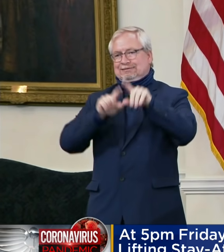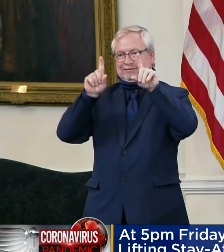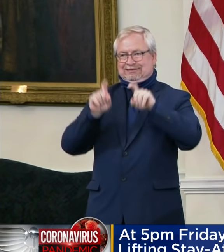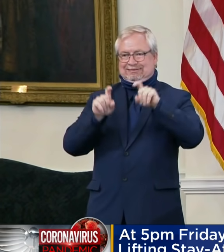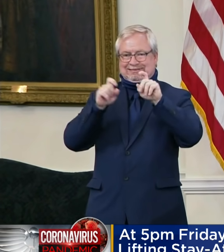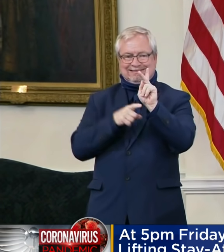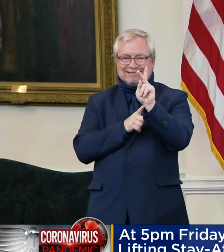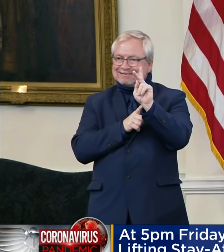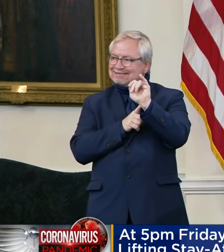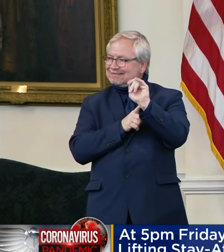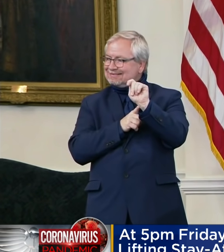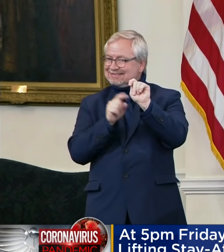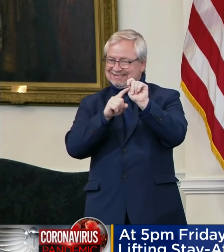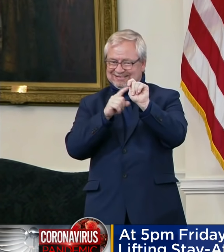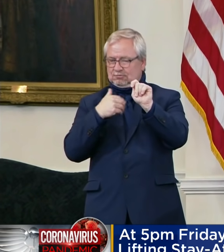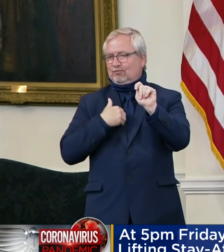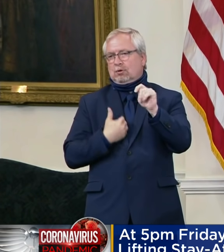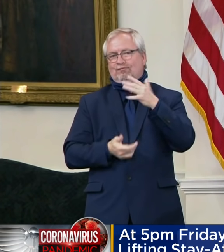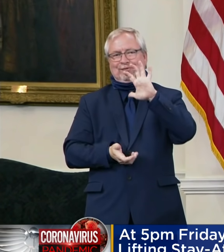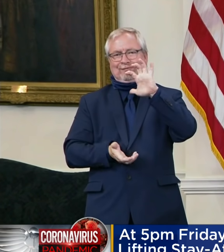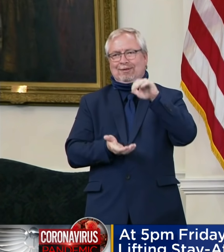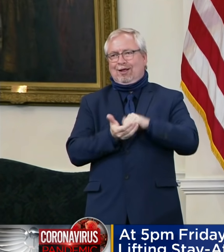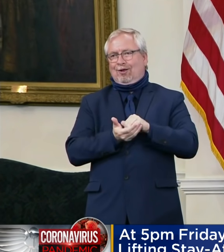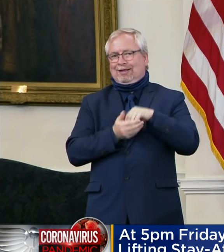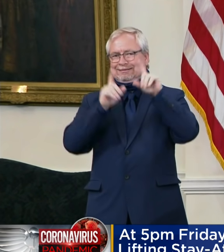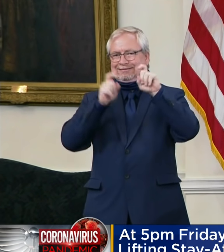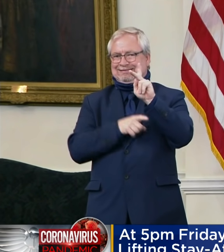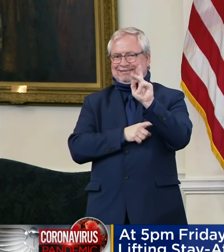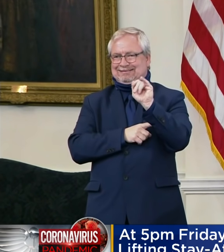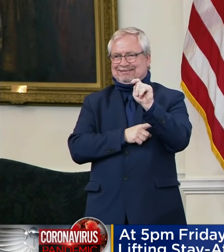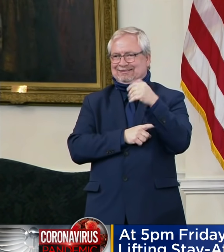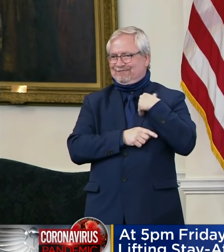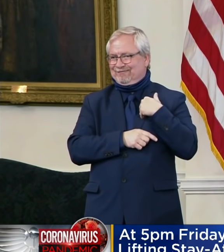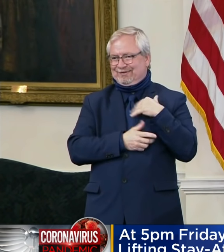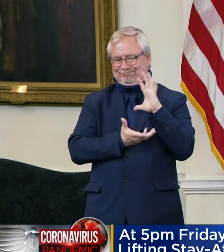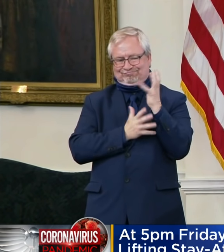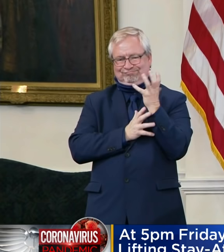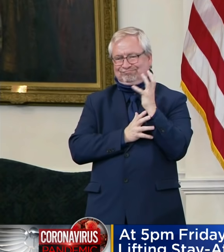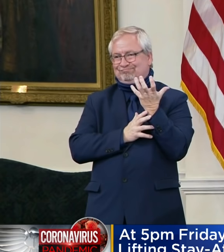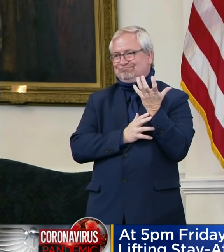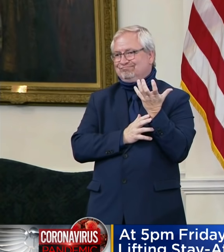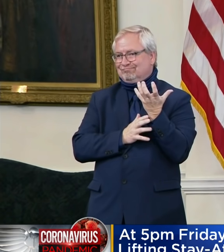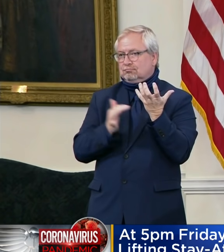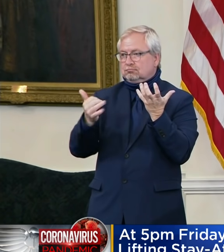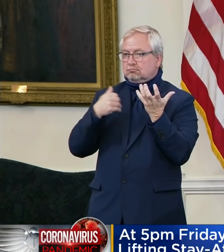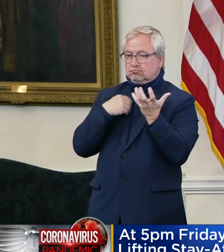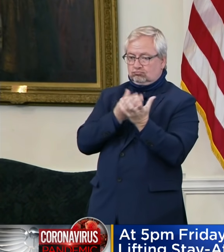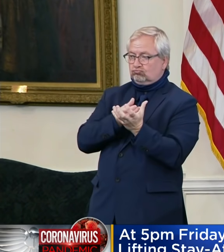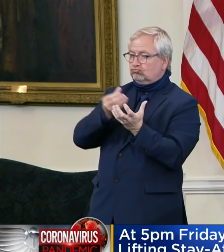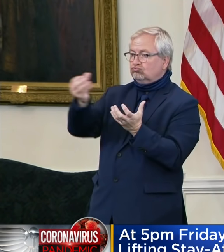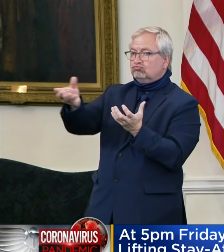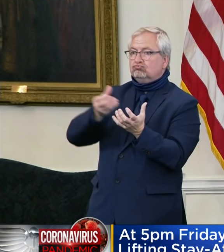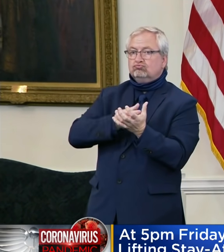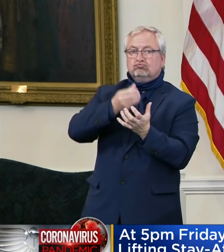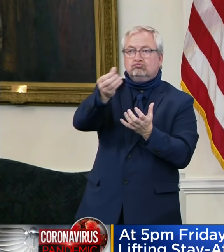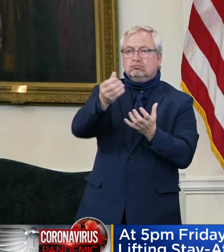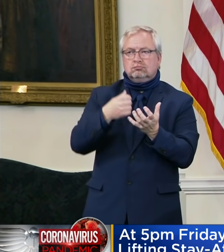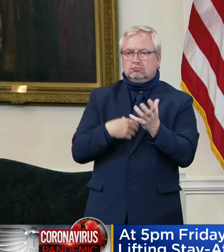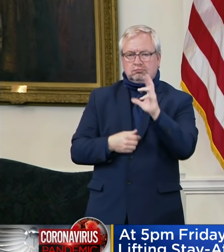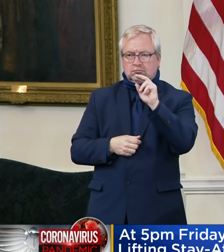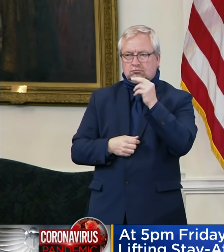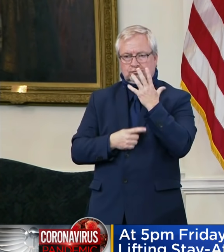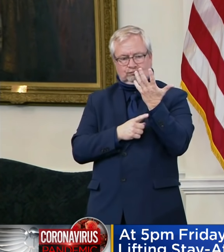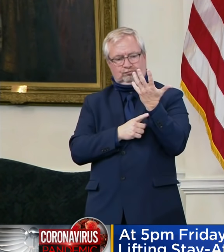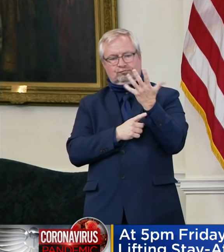have 500,000 of them. They never ever go out to the counties. They never will. Those go to the labs. That's what the